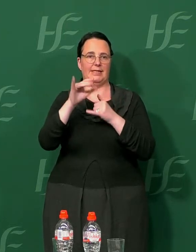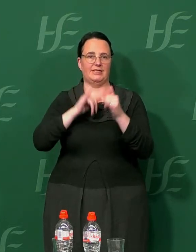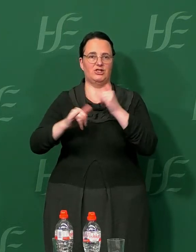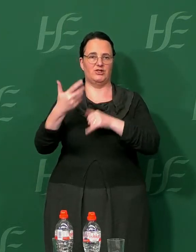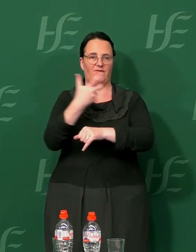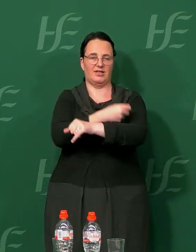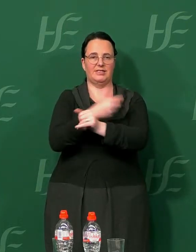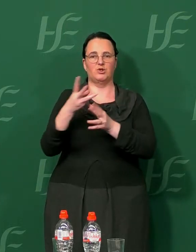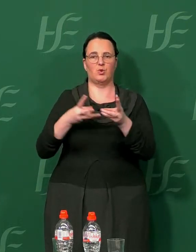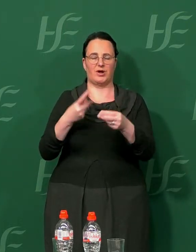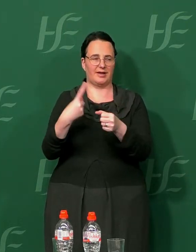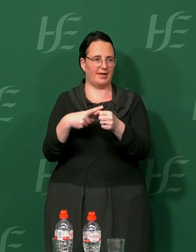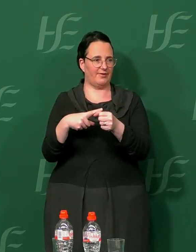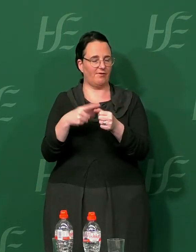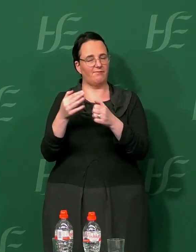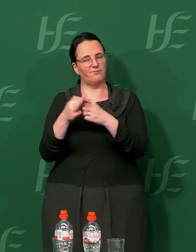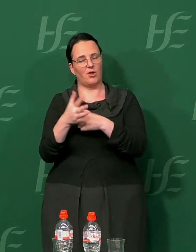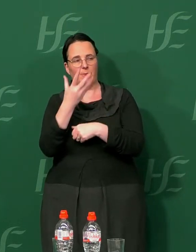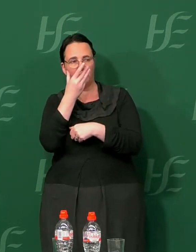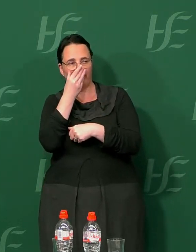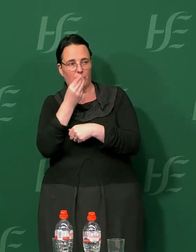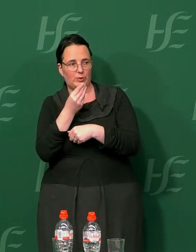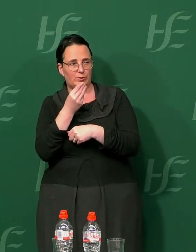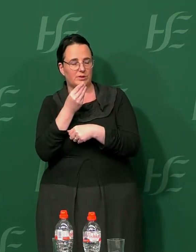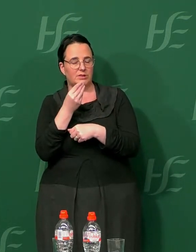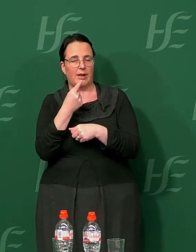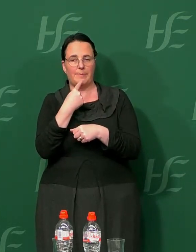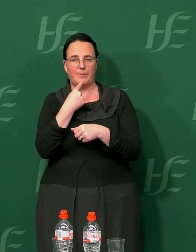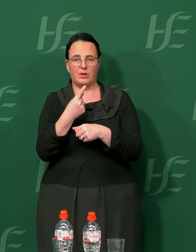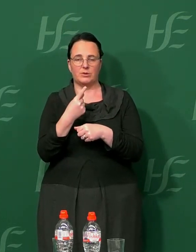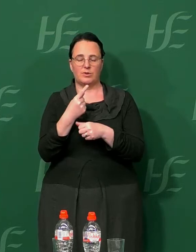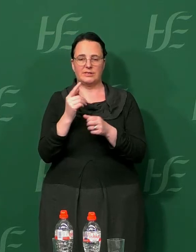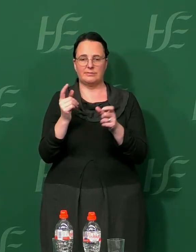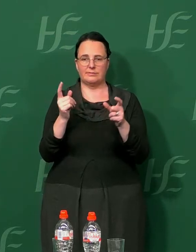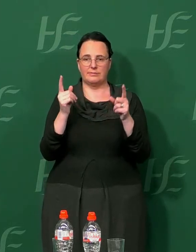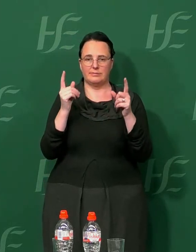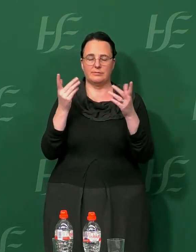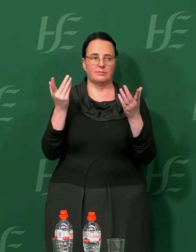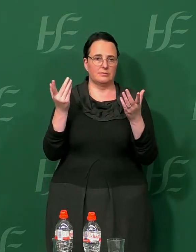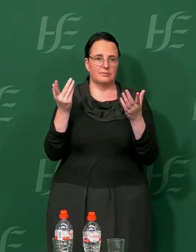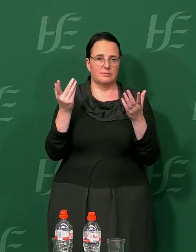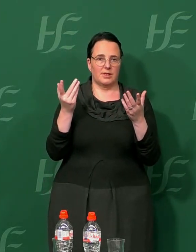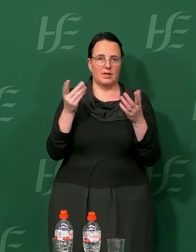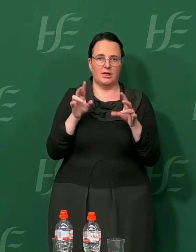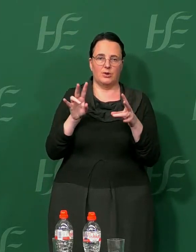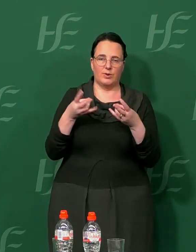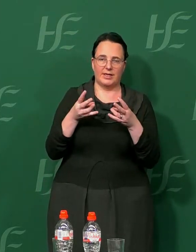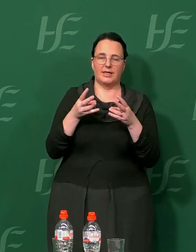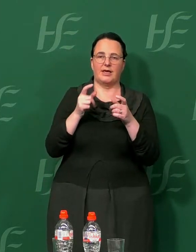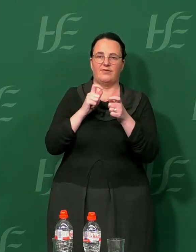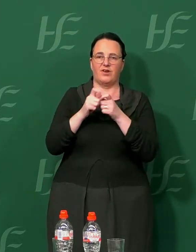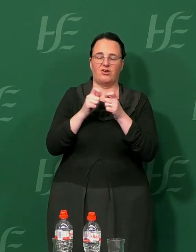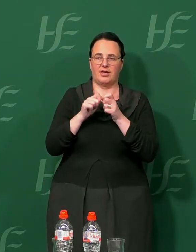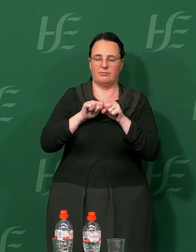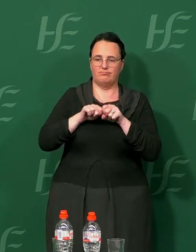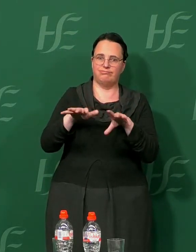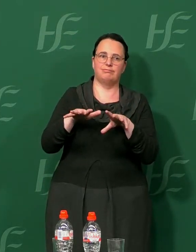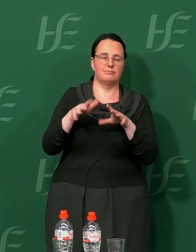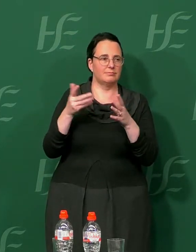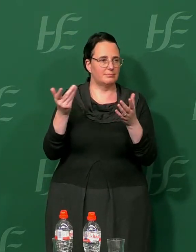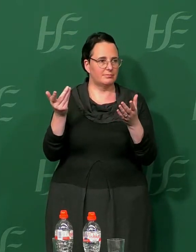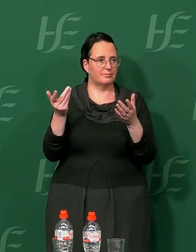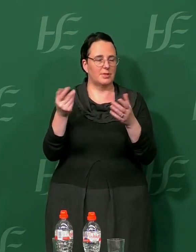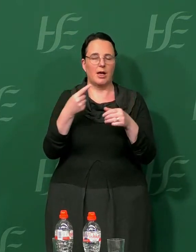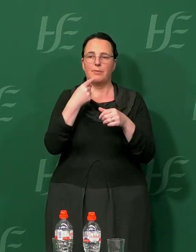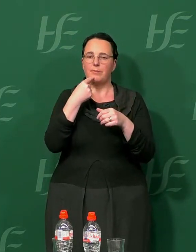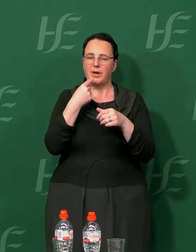again. What is alarming for us in 2 successive years is how quickly a variant can take off. But